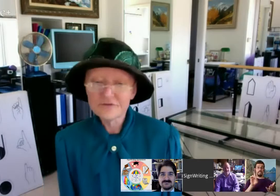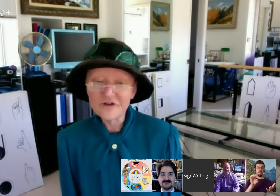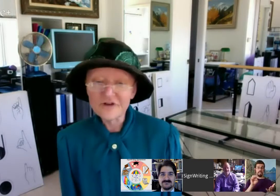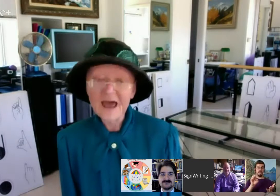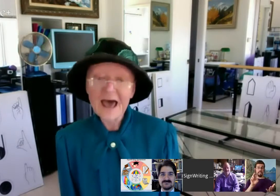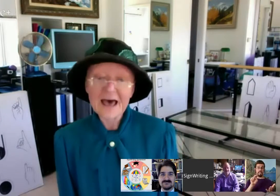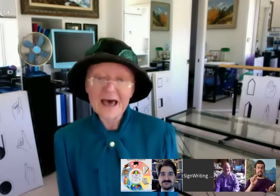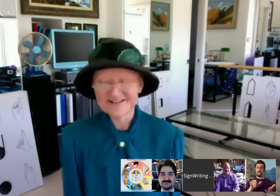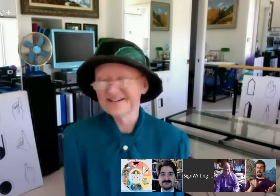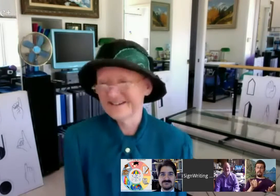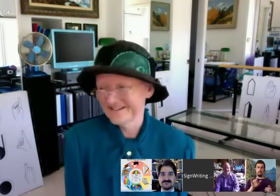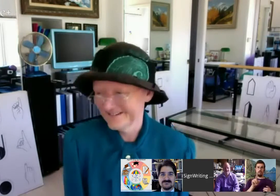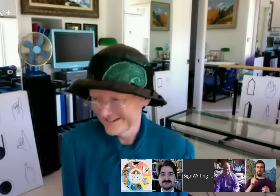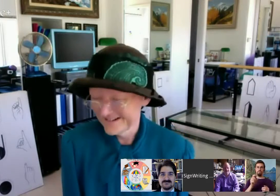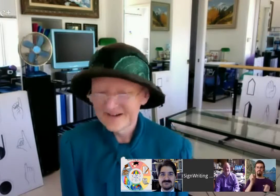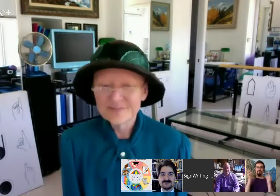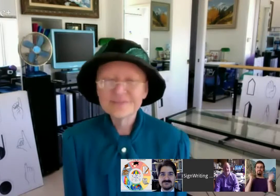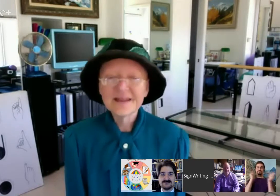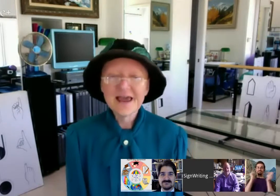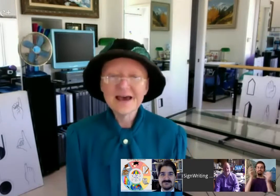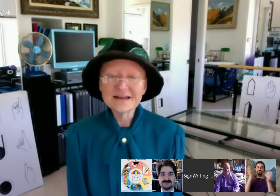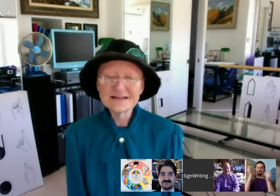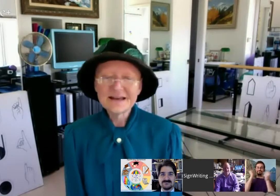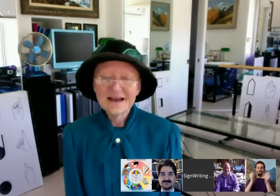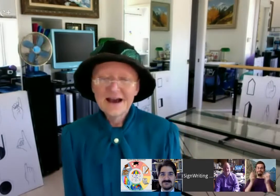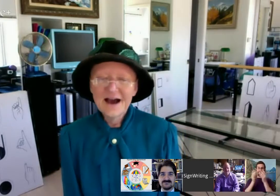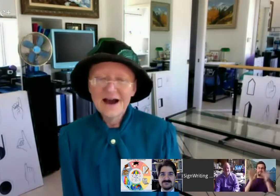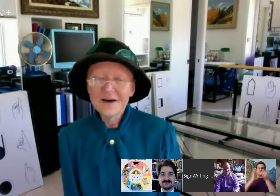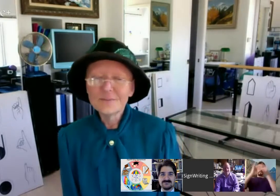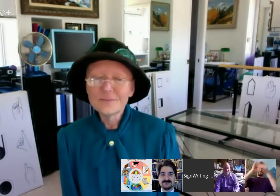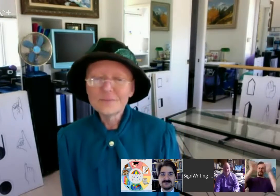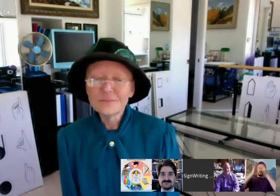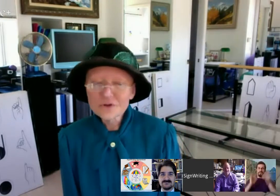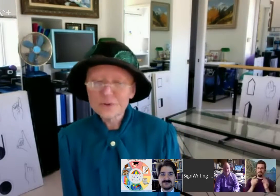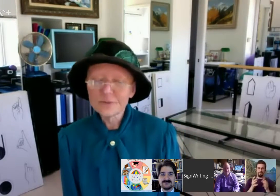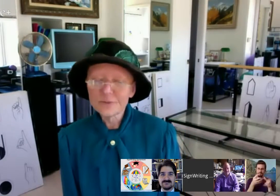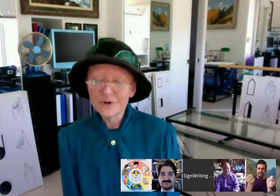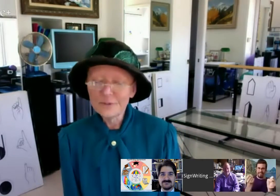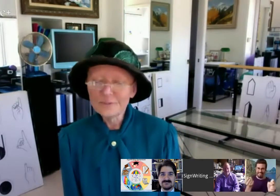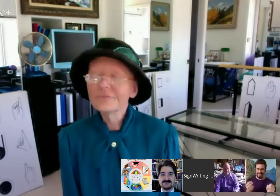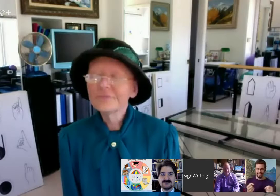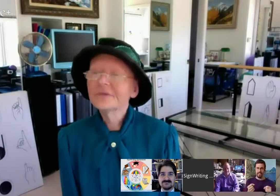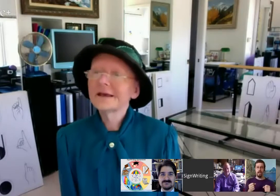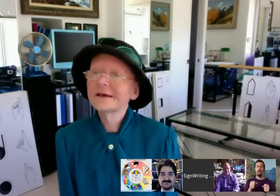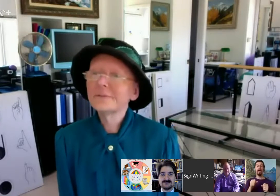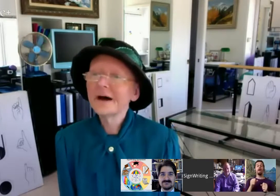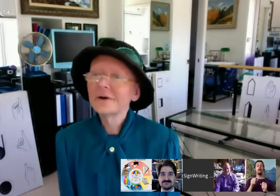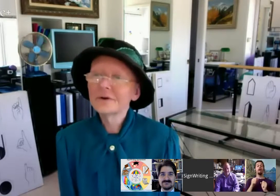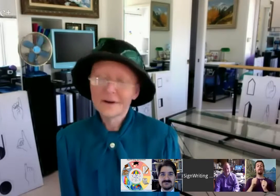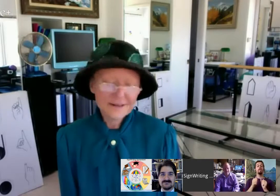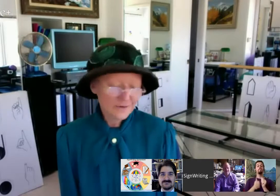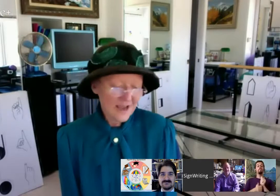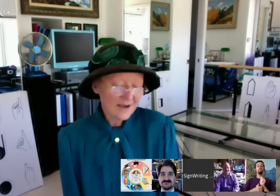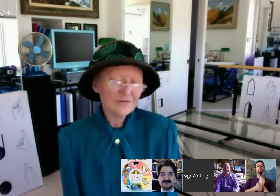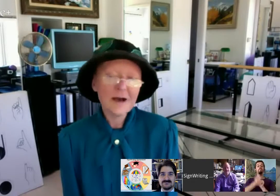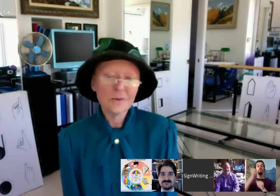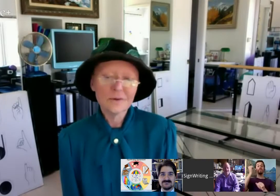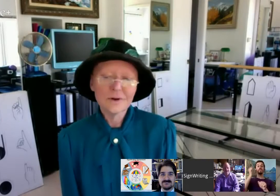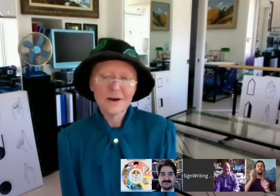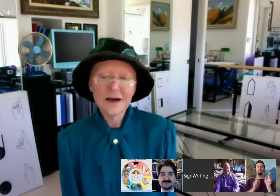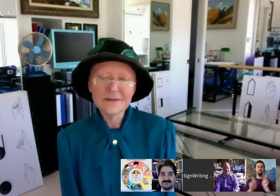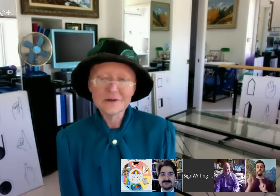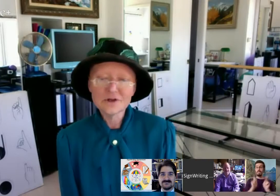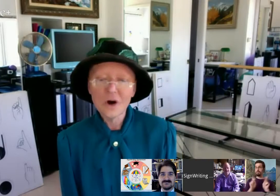that very fast. And most people take about another